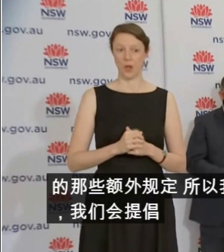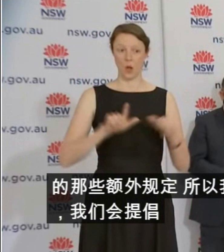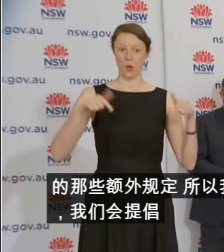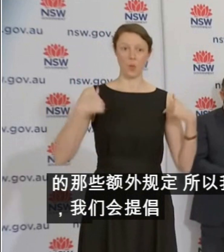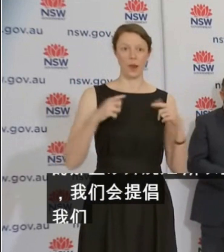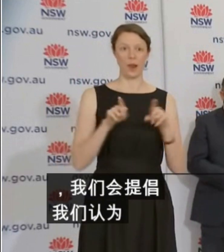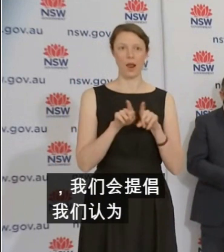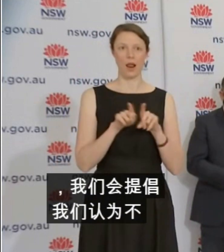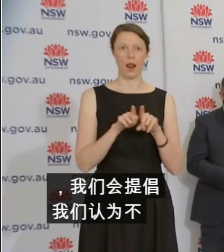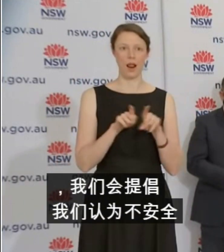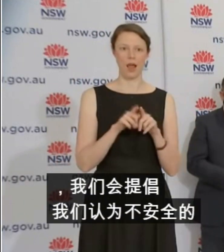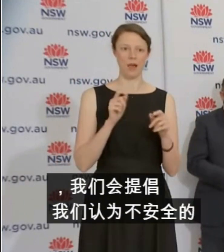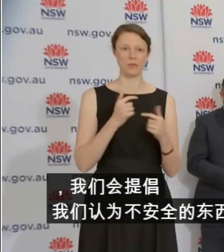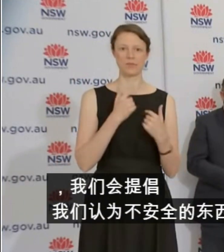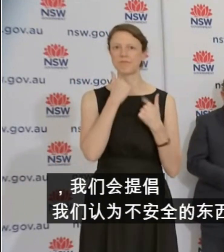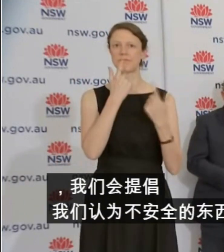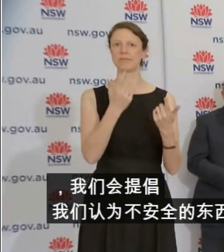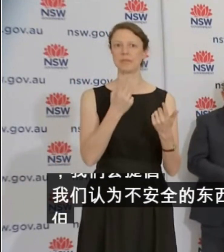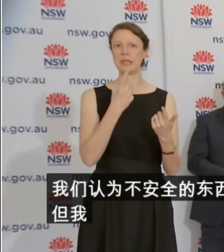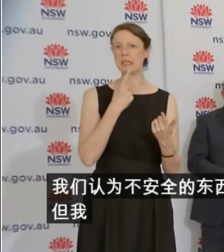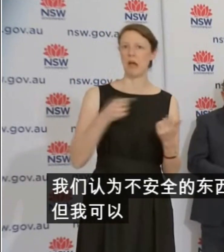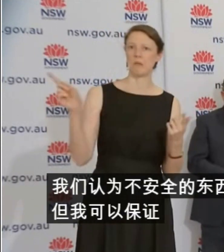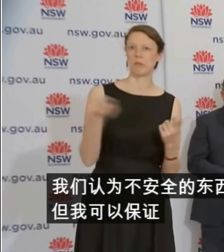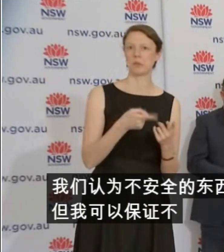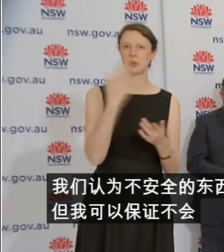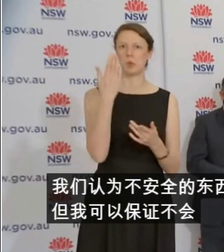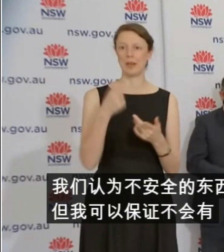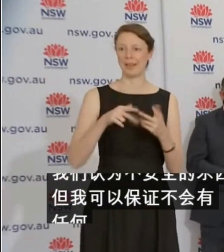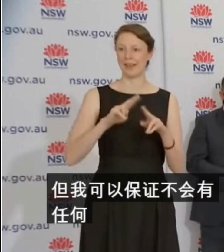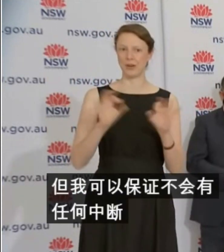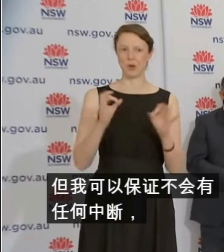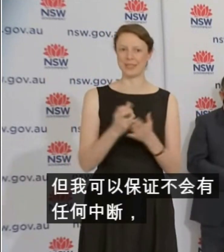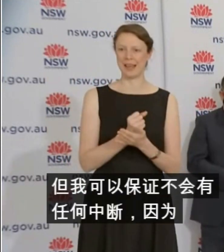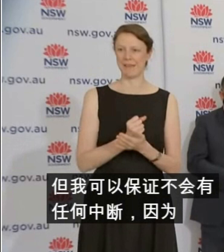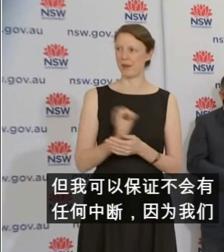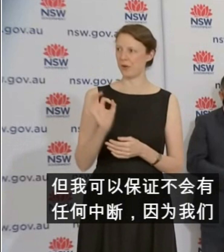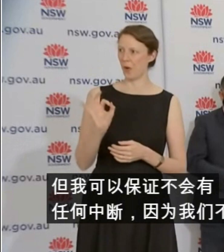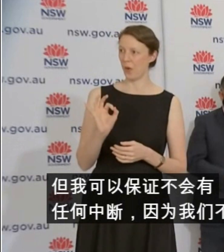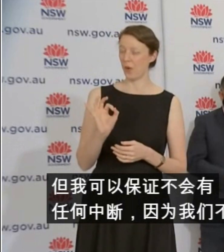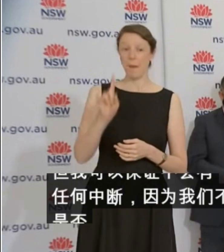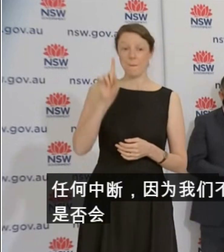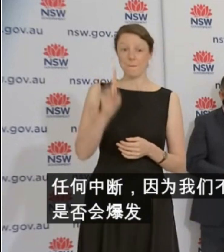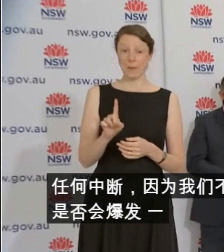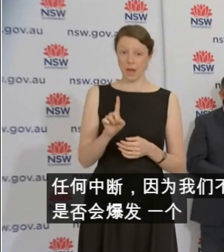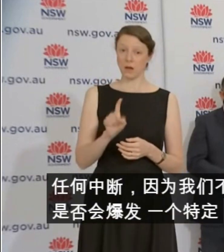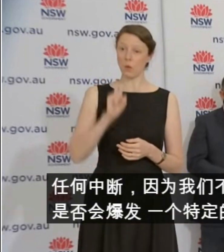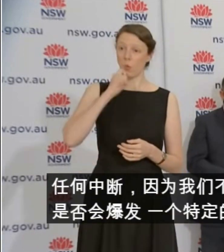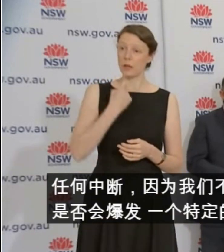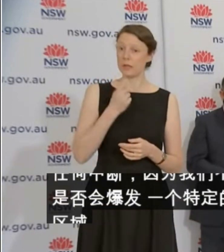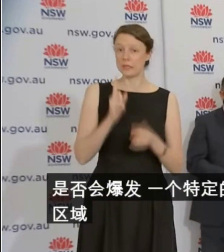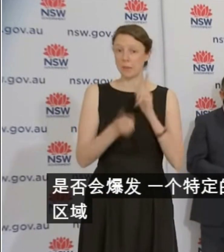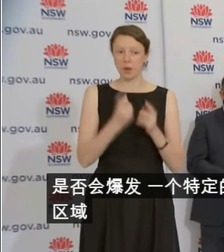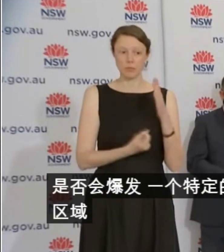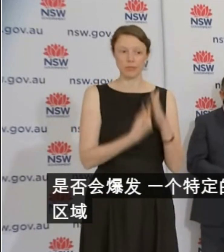advocate something which we didn't feel was safe, but can I promise there won't be any disruption? No, because we don't know if there'll be outbreaks in a